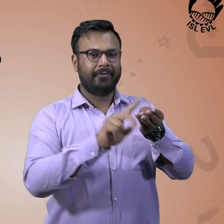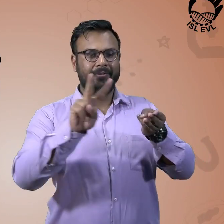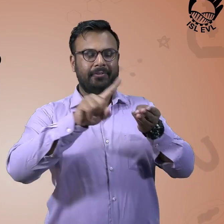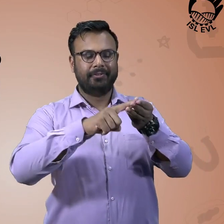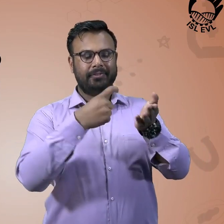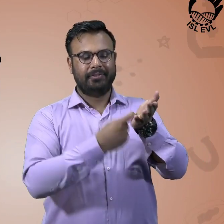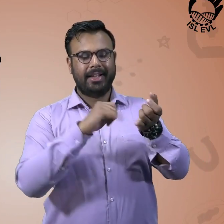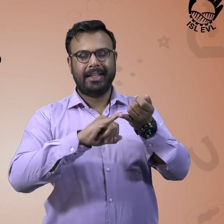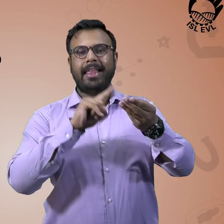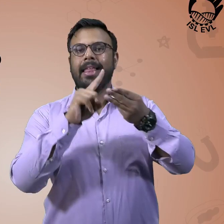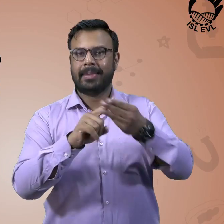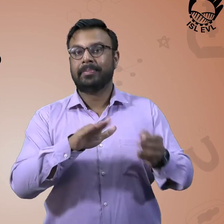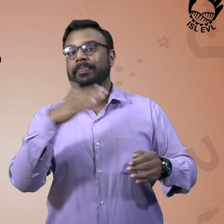The second step is called